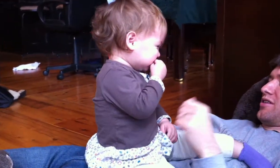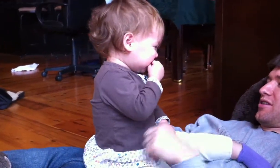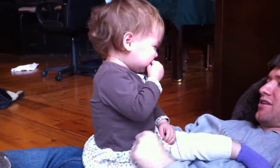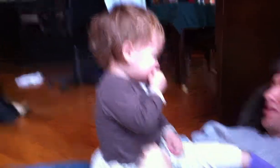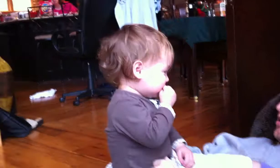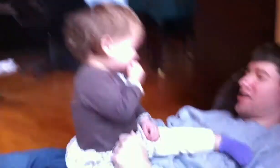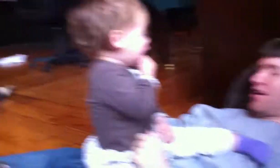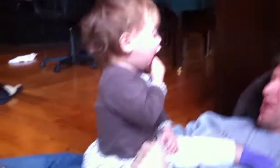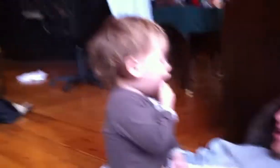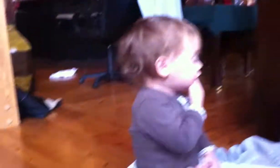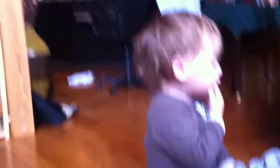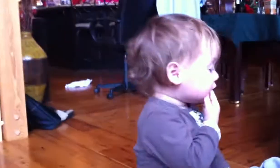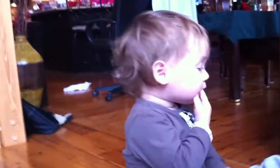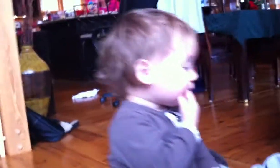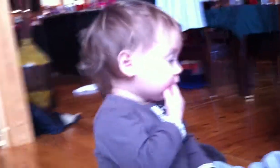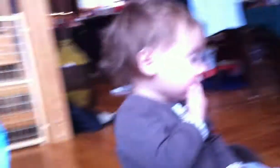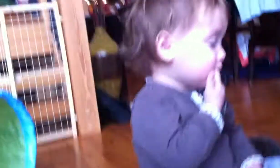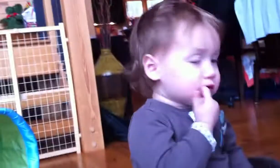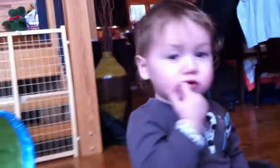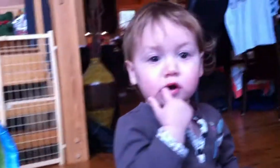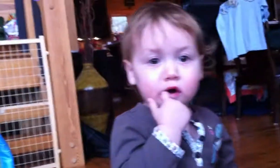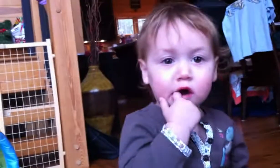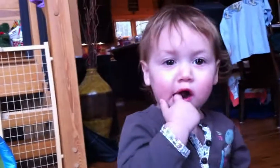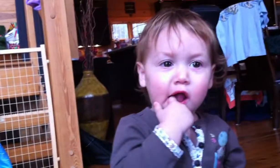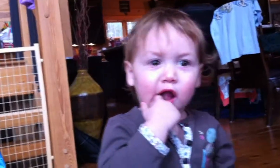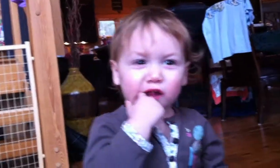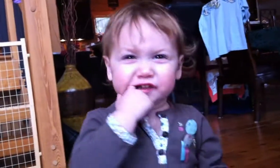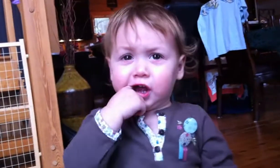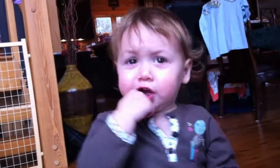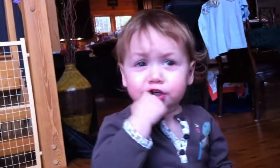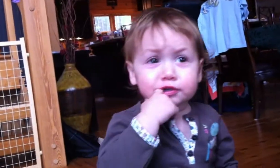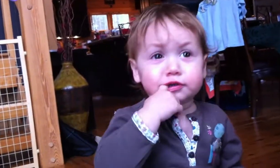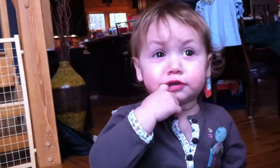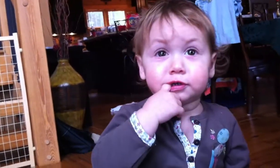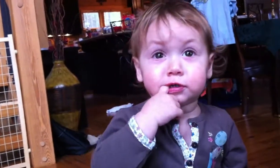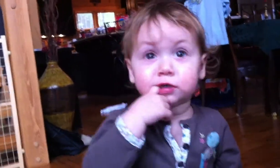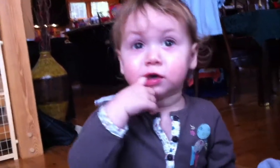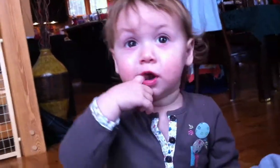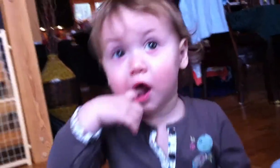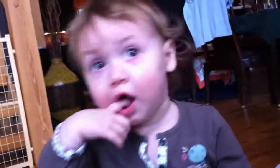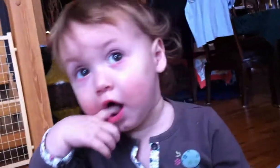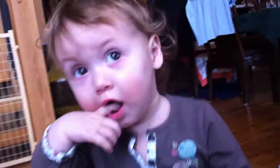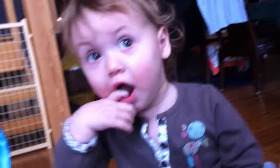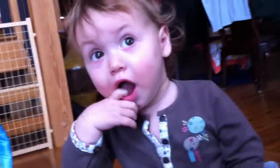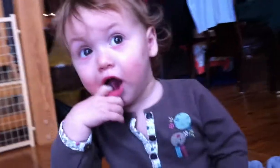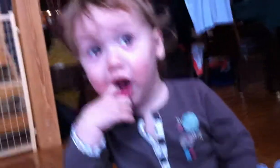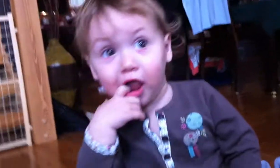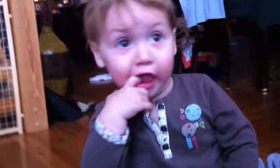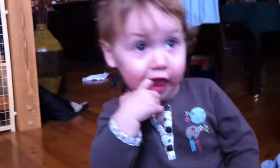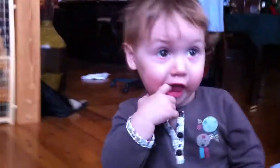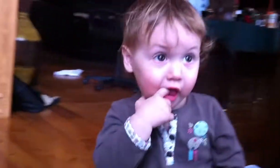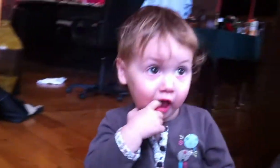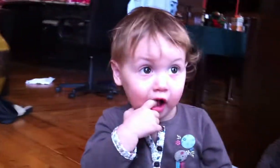Can you sign cat? No. No. No? Okay. How about